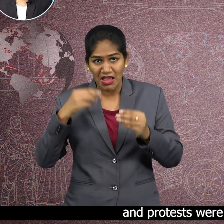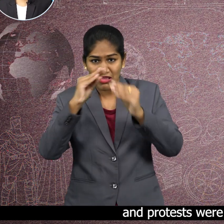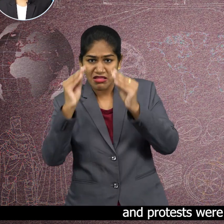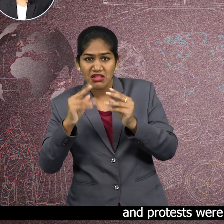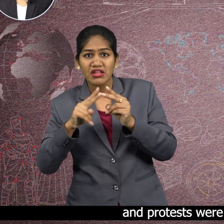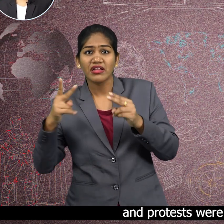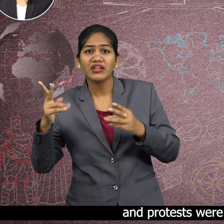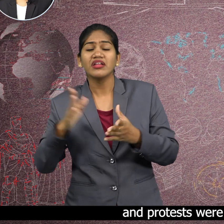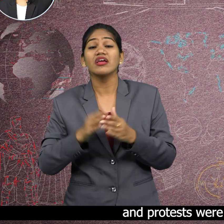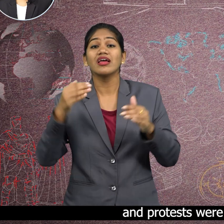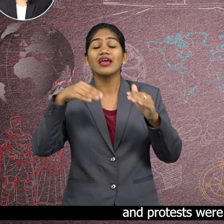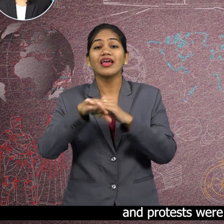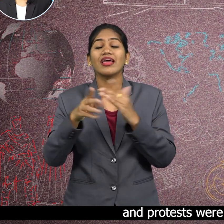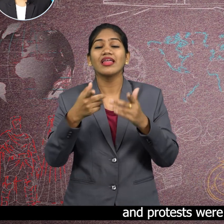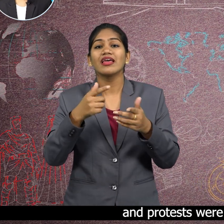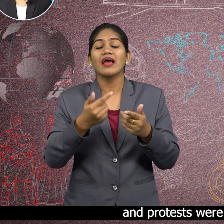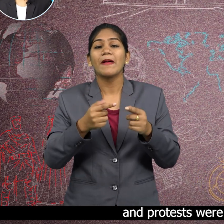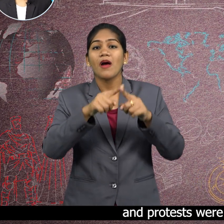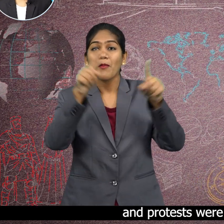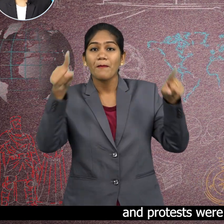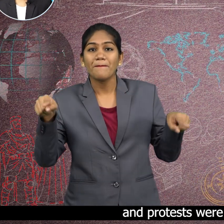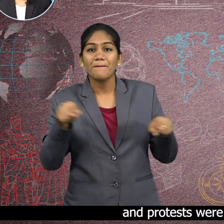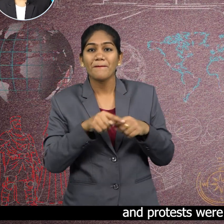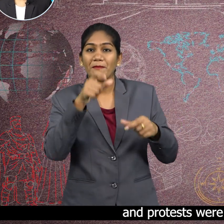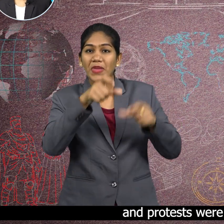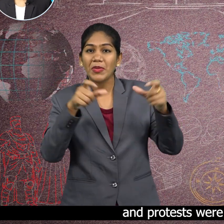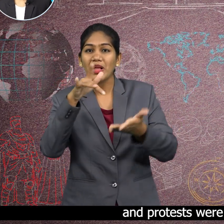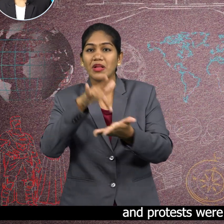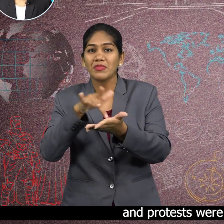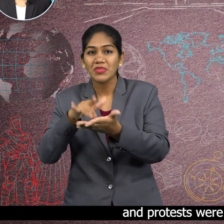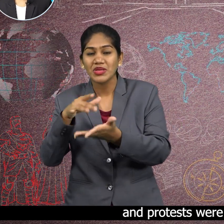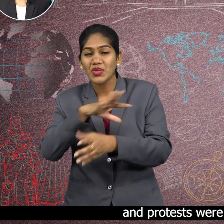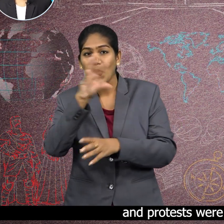and protests were also held by teachers,